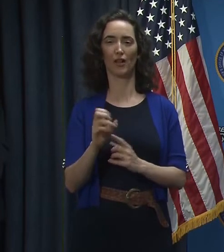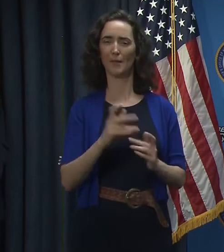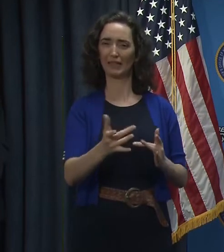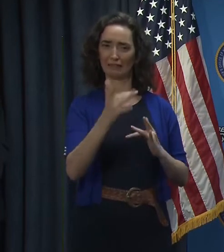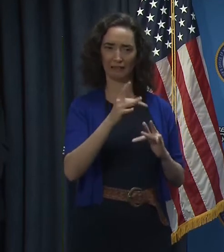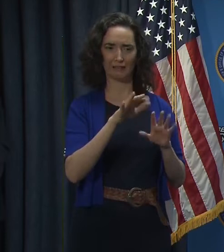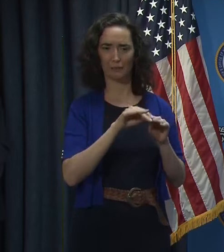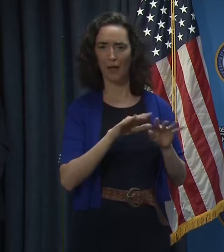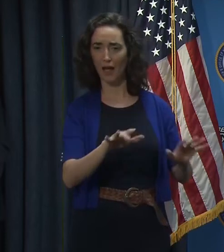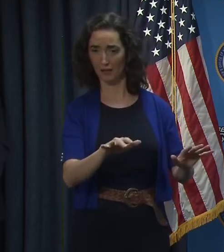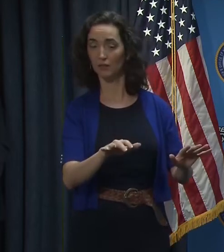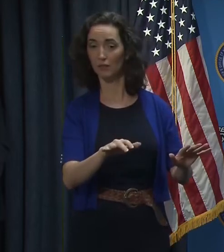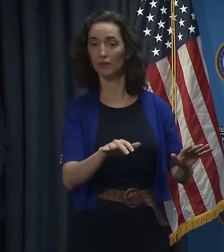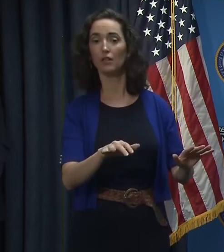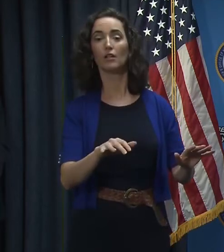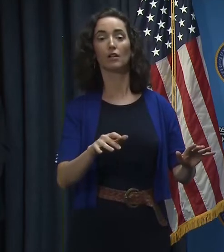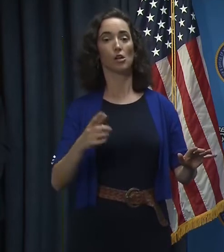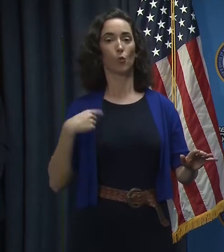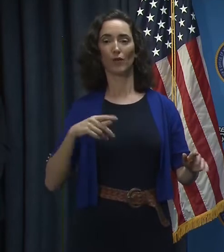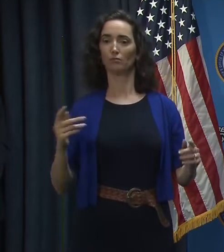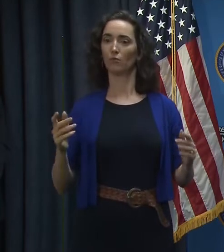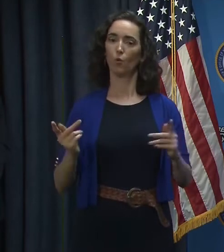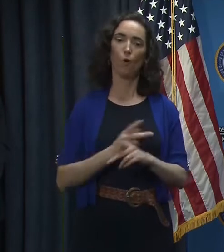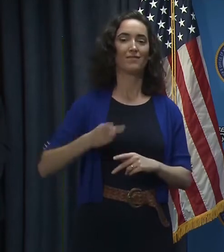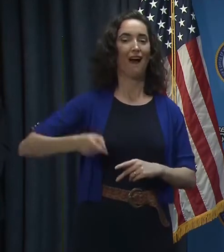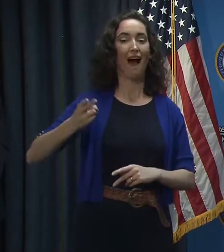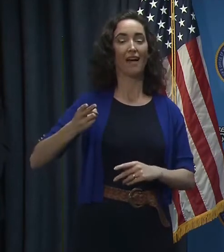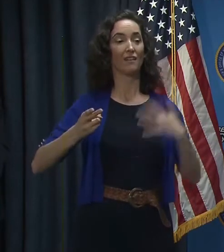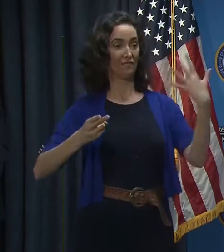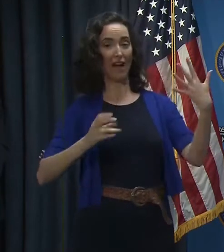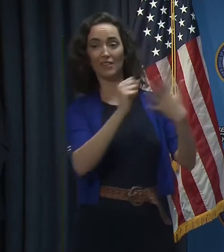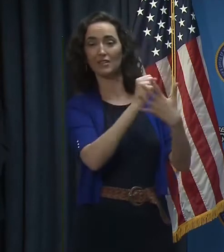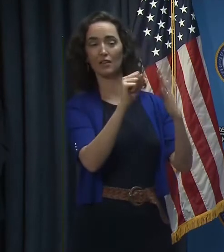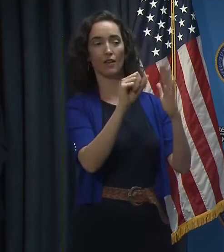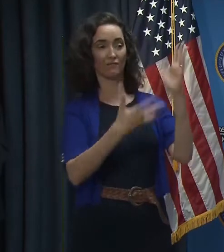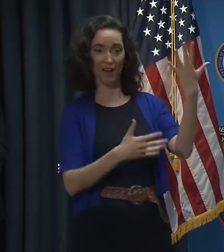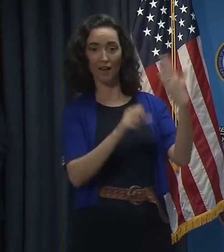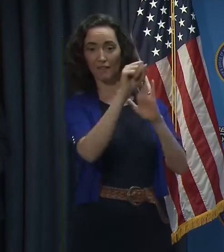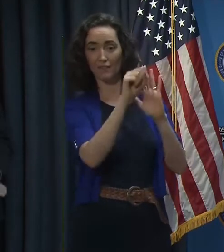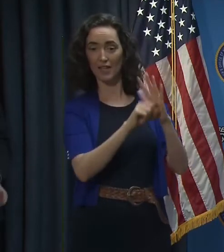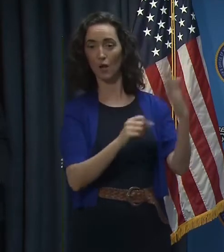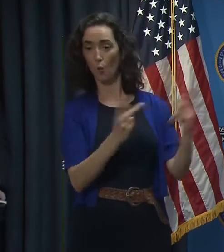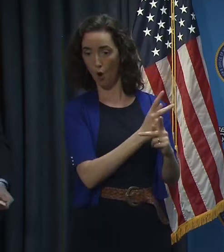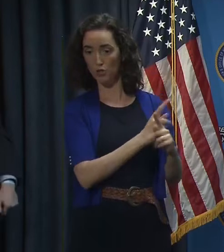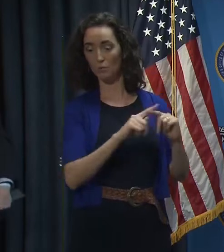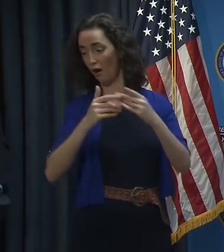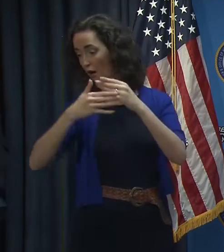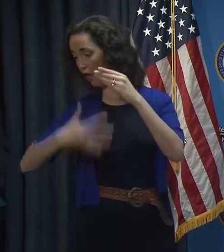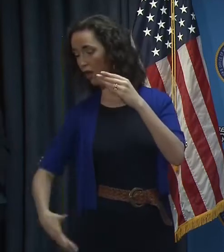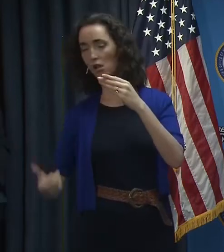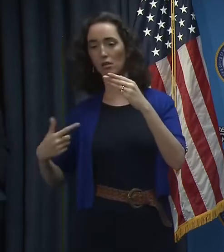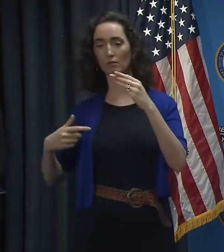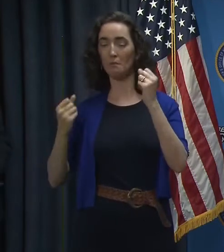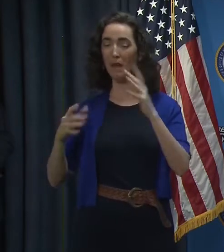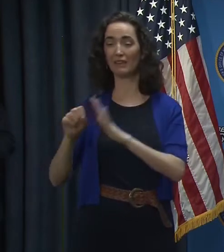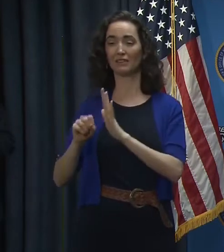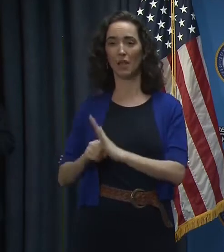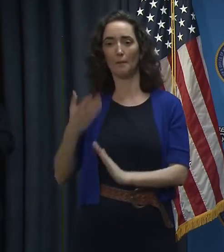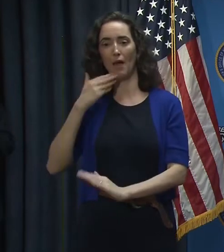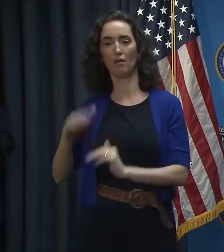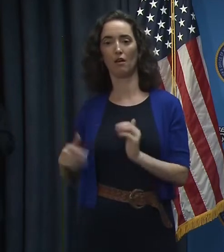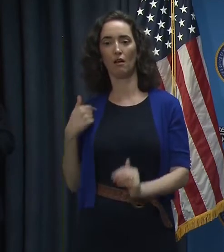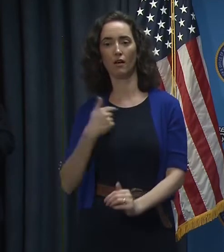all but 5 other states. And so this is just unfortunately where we are. I have no doubt it's the best decision for